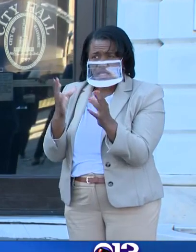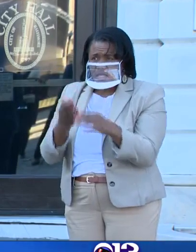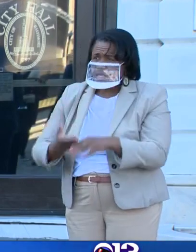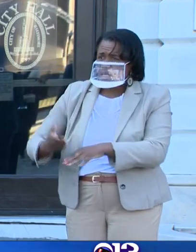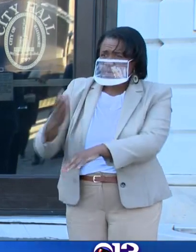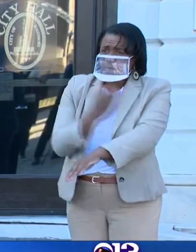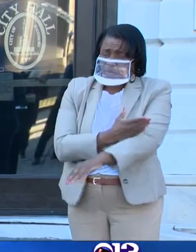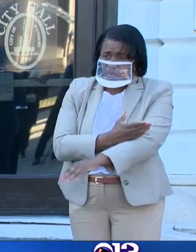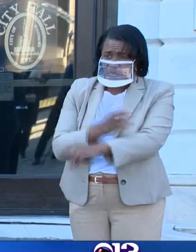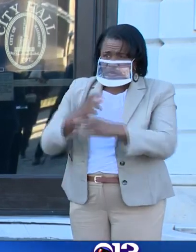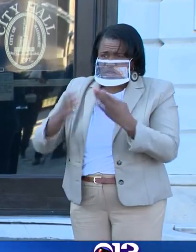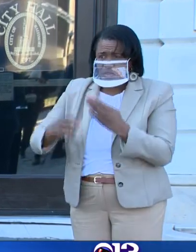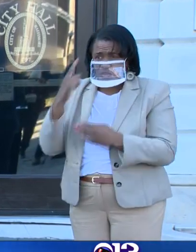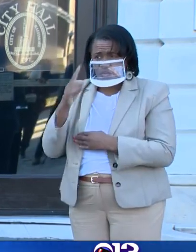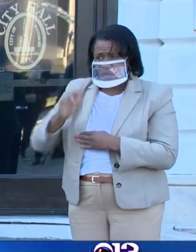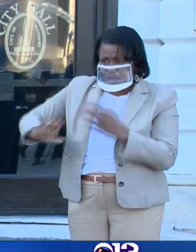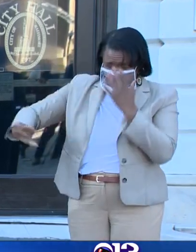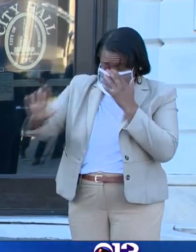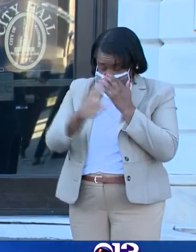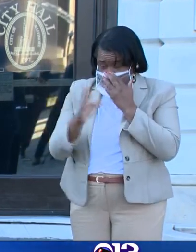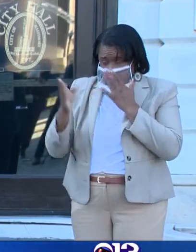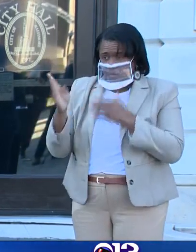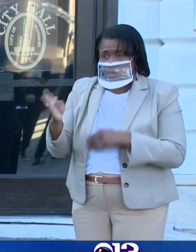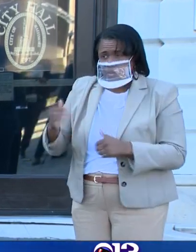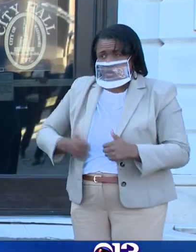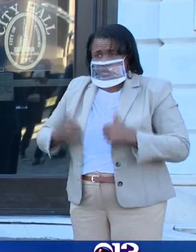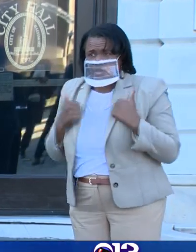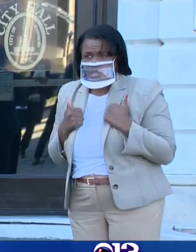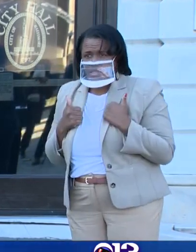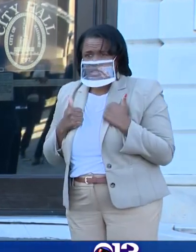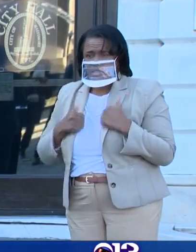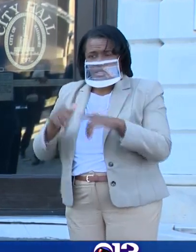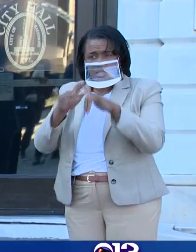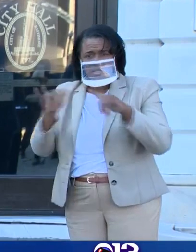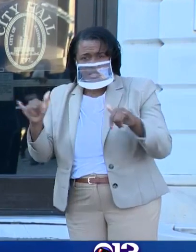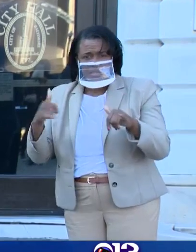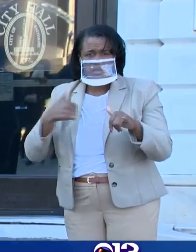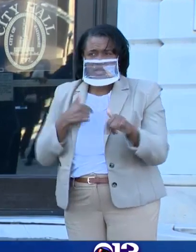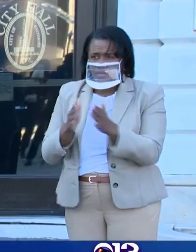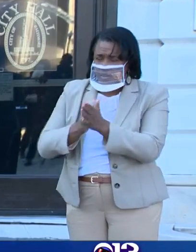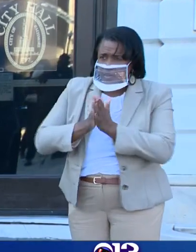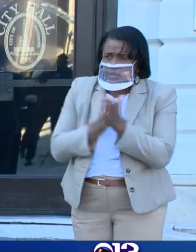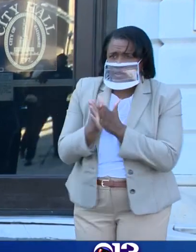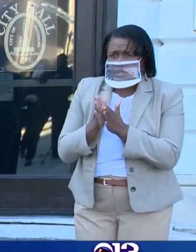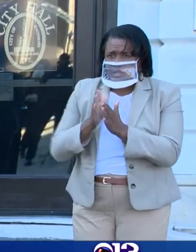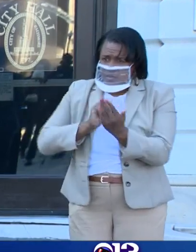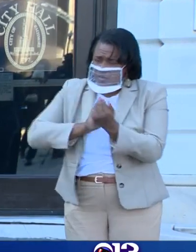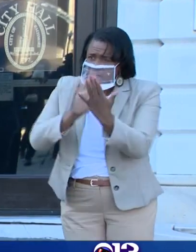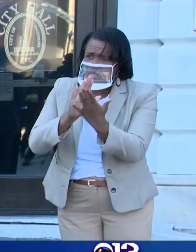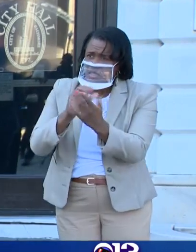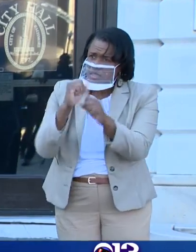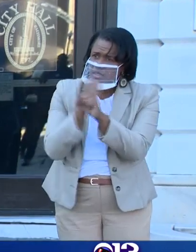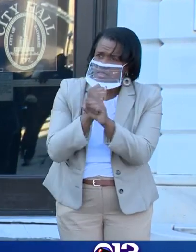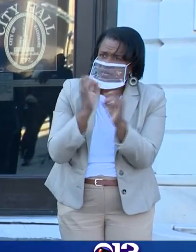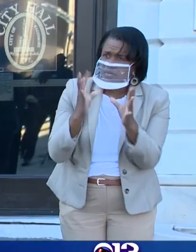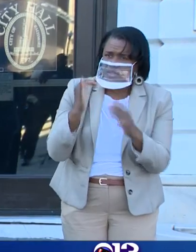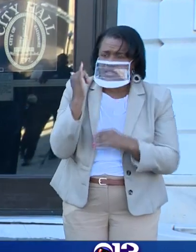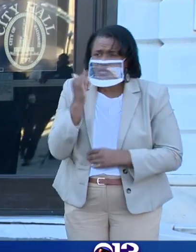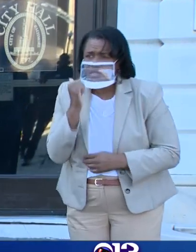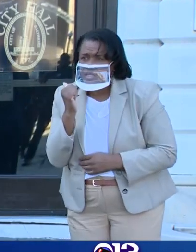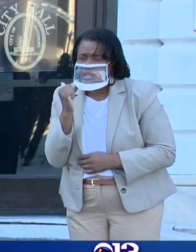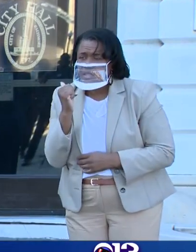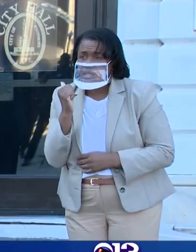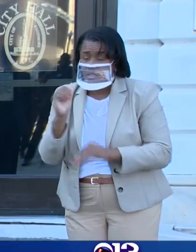our residents, all while acting with the urgency to address the violence we see on a day-to-day basis. Let